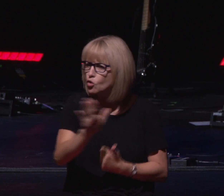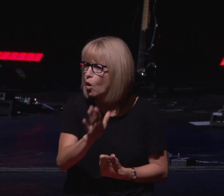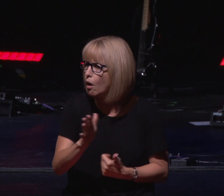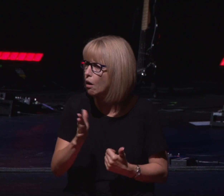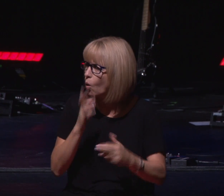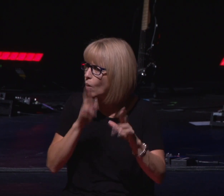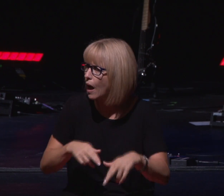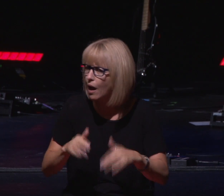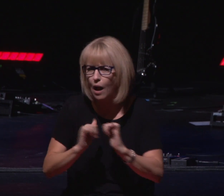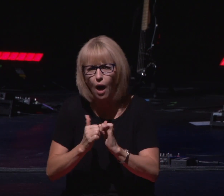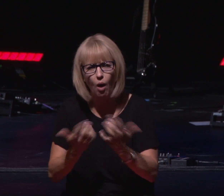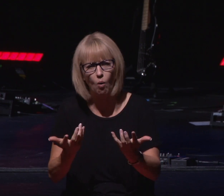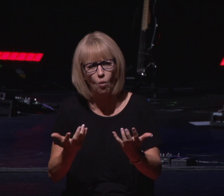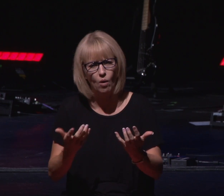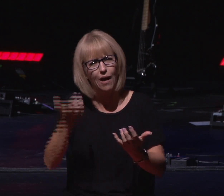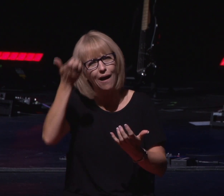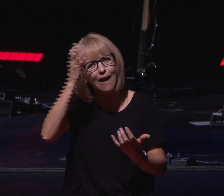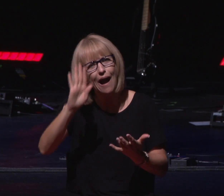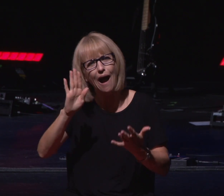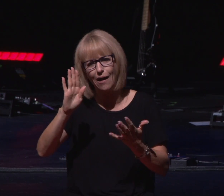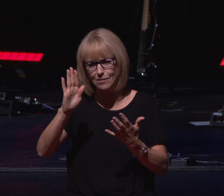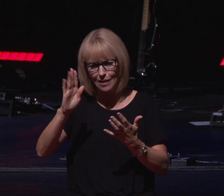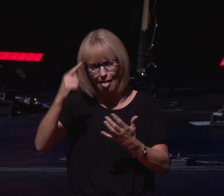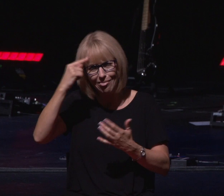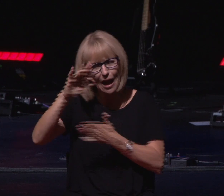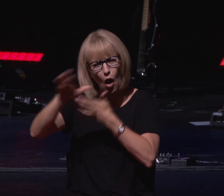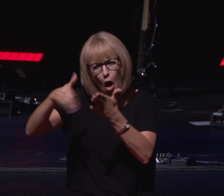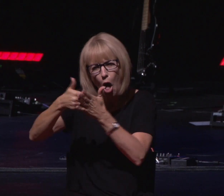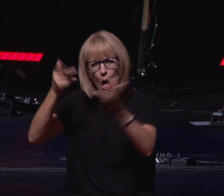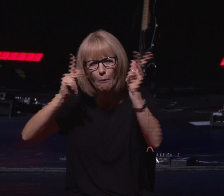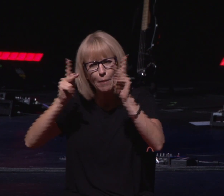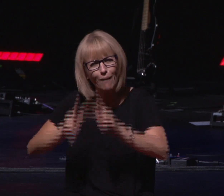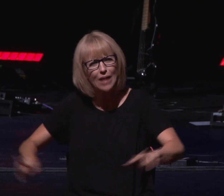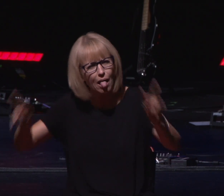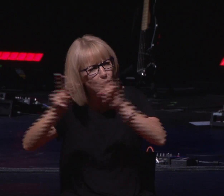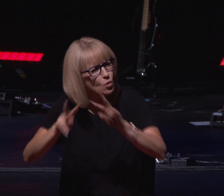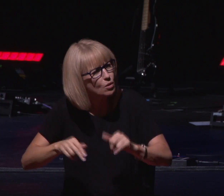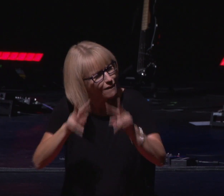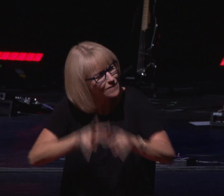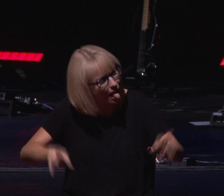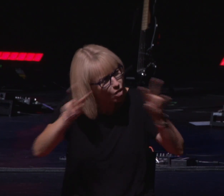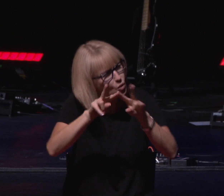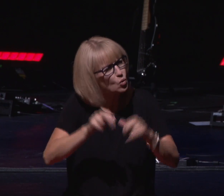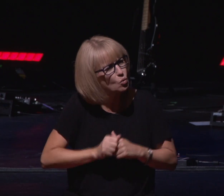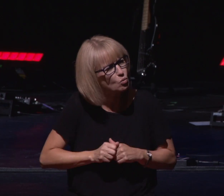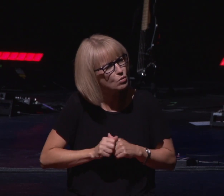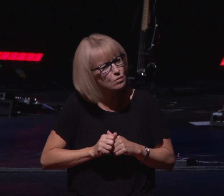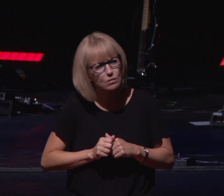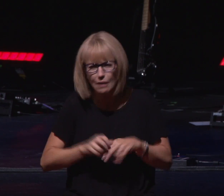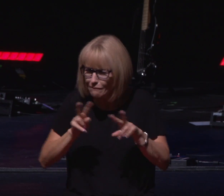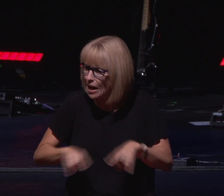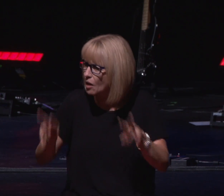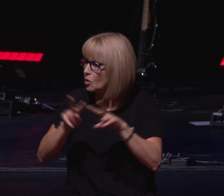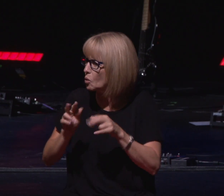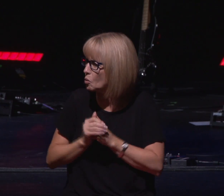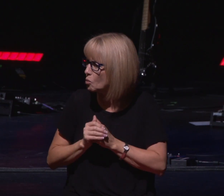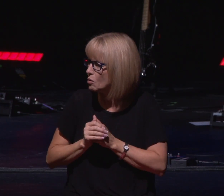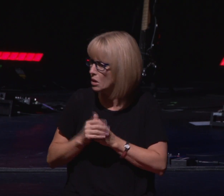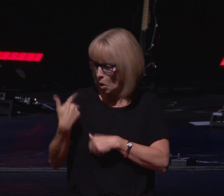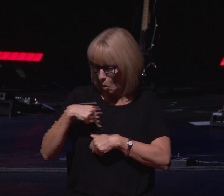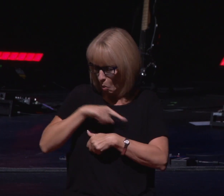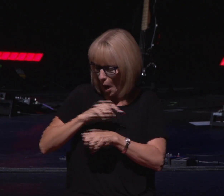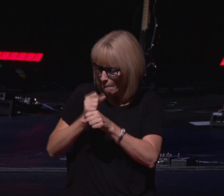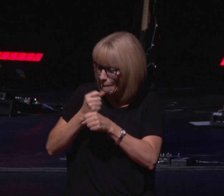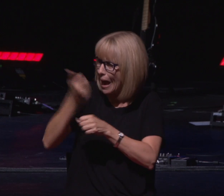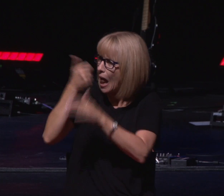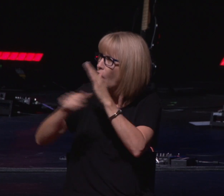of every nation. God gives value to them. He understands them. They're created in this image. And we see Peter gets that. He